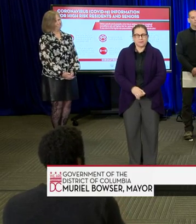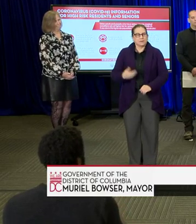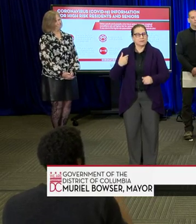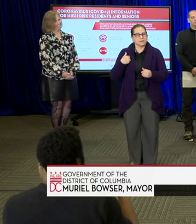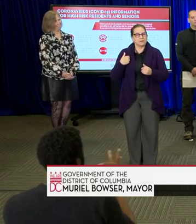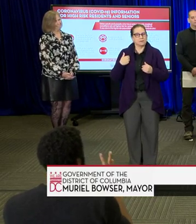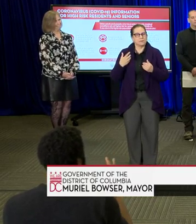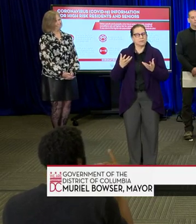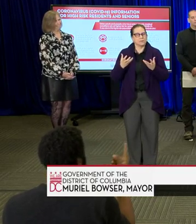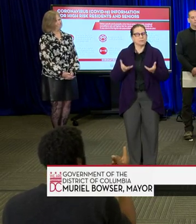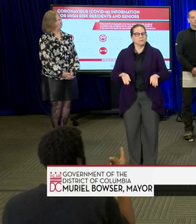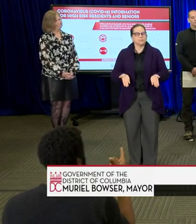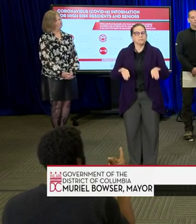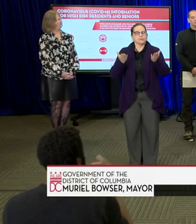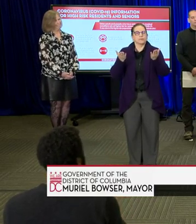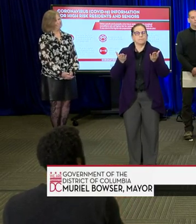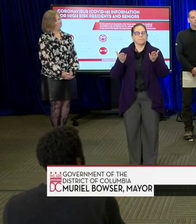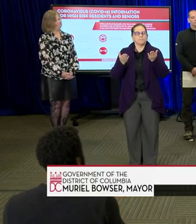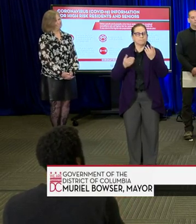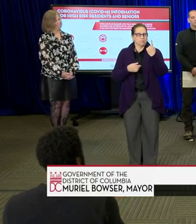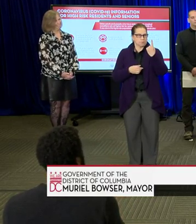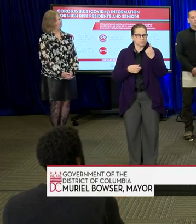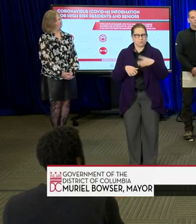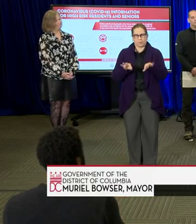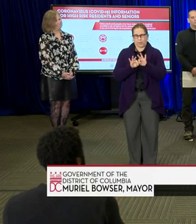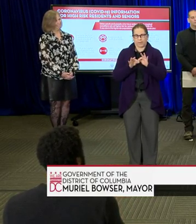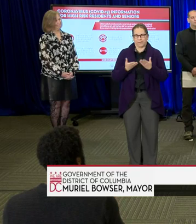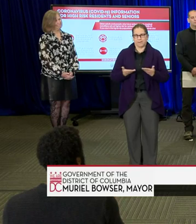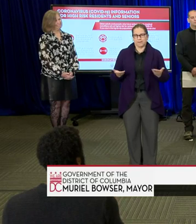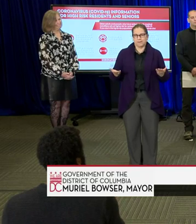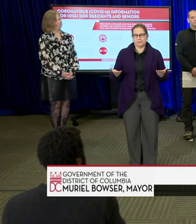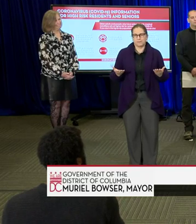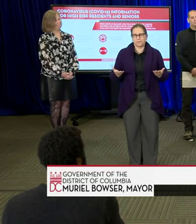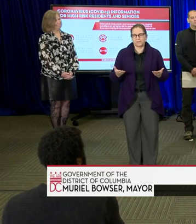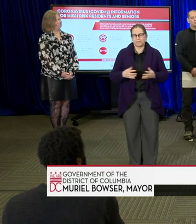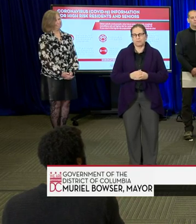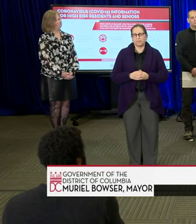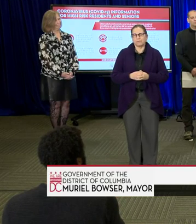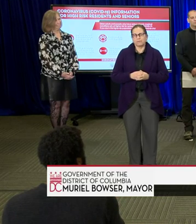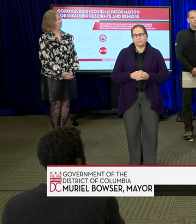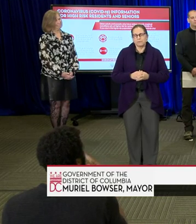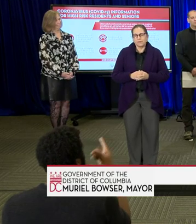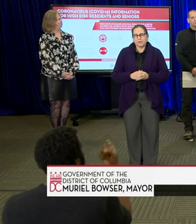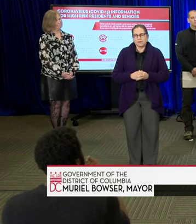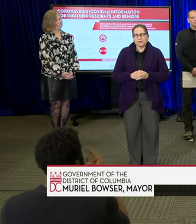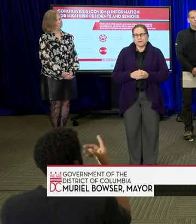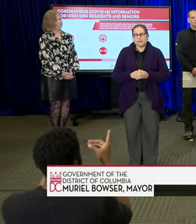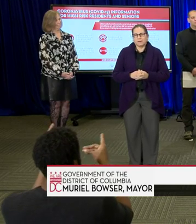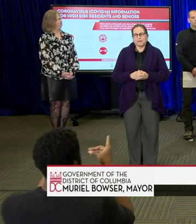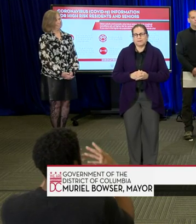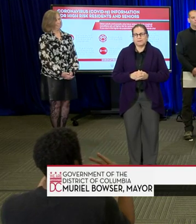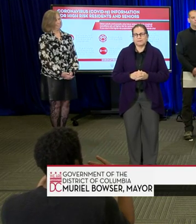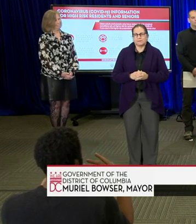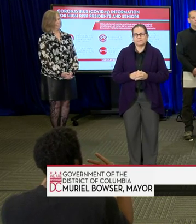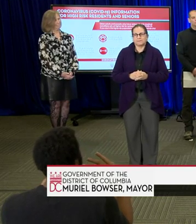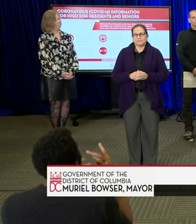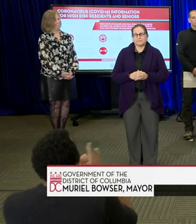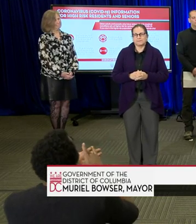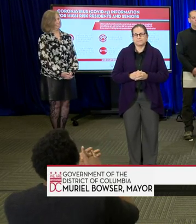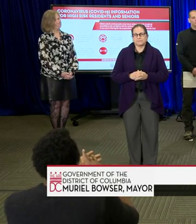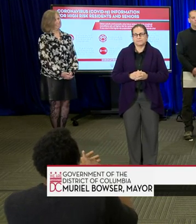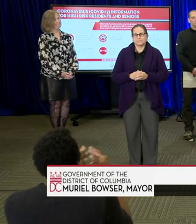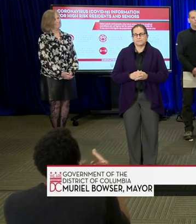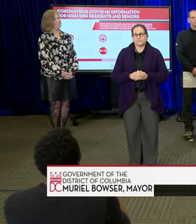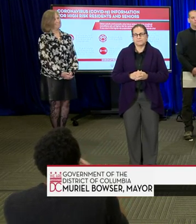Bowser mentioned, and an asset that links very closely with the items that Director Rodriguez mentioned, which is our Medical Reserve